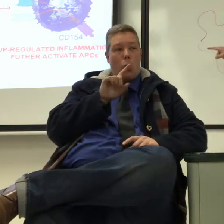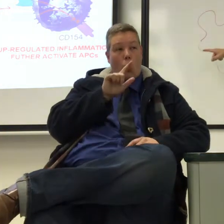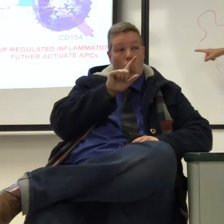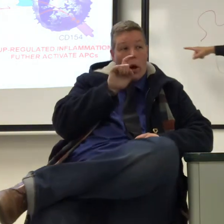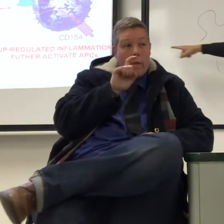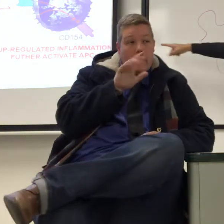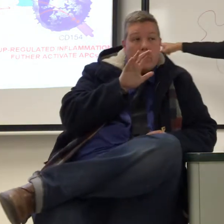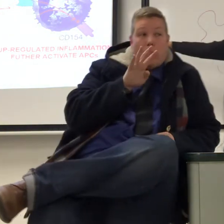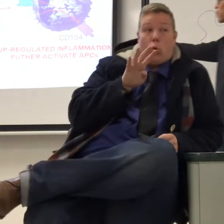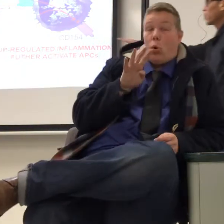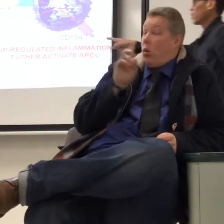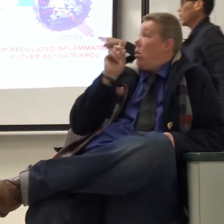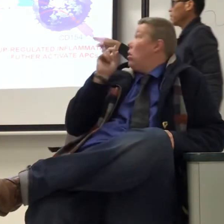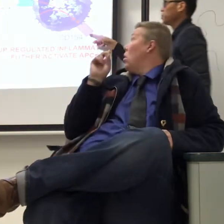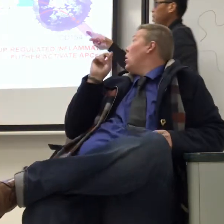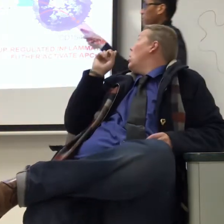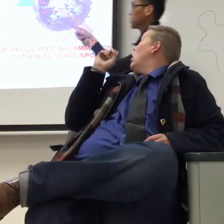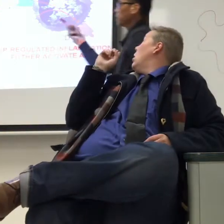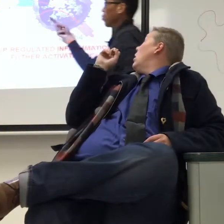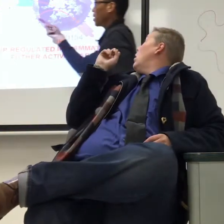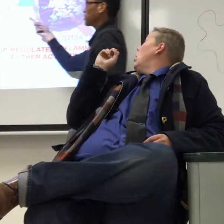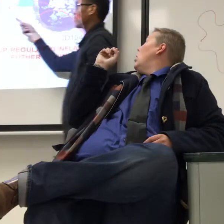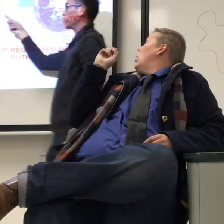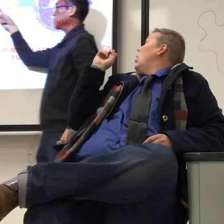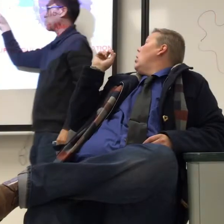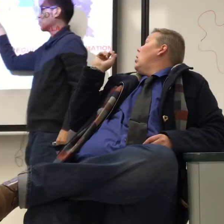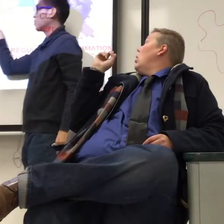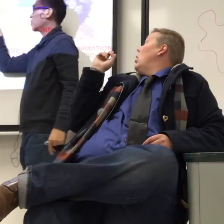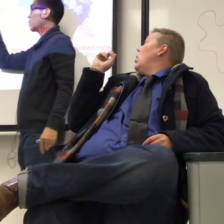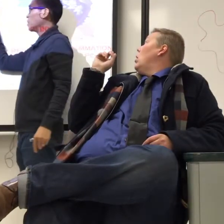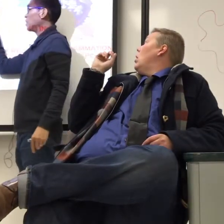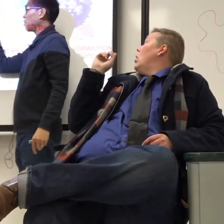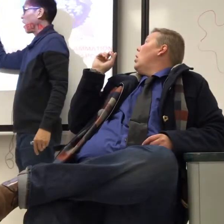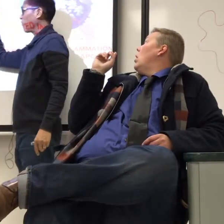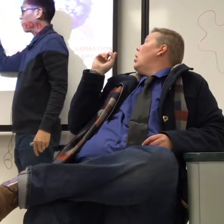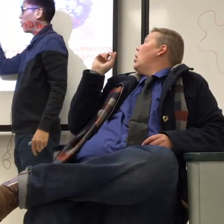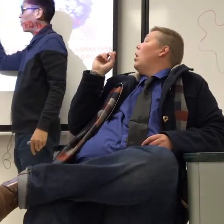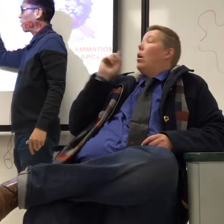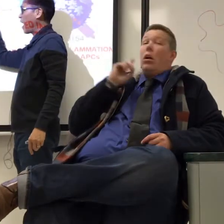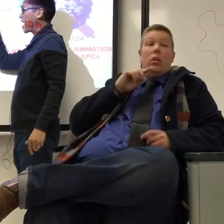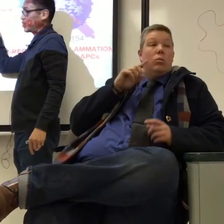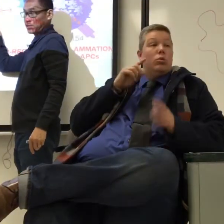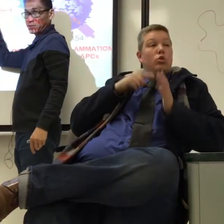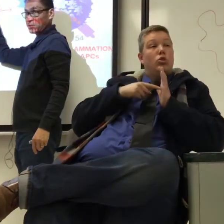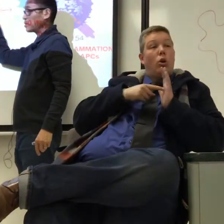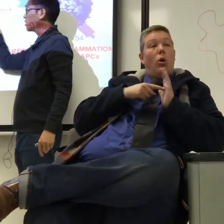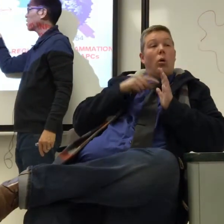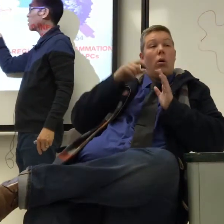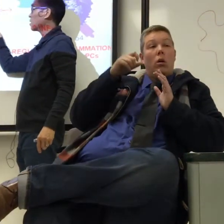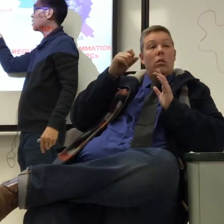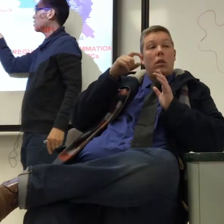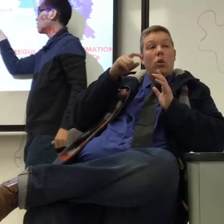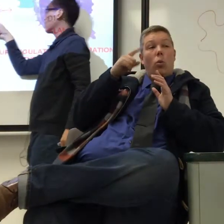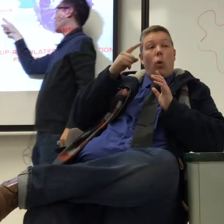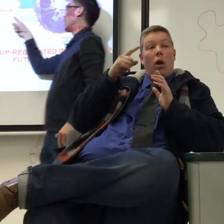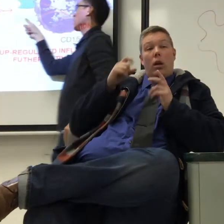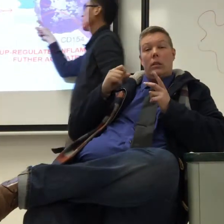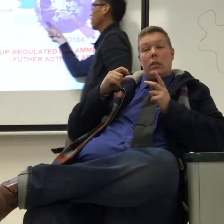shown here. This shows signal 1, signal 2, right, from both interactions.